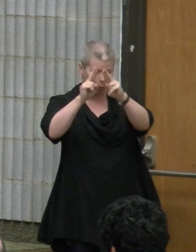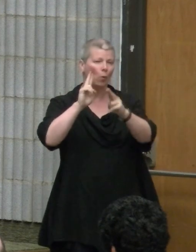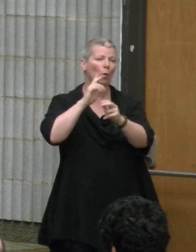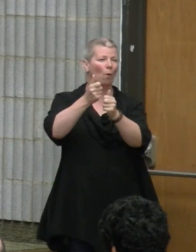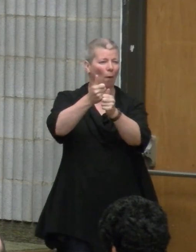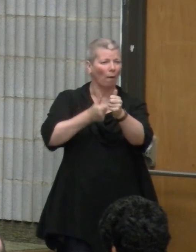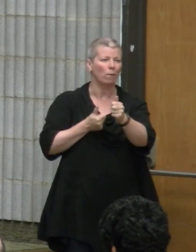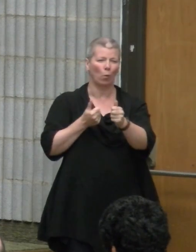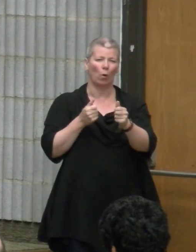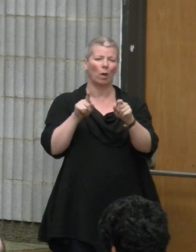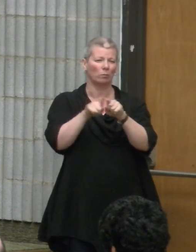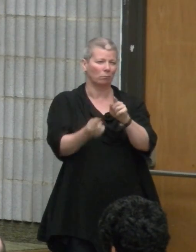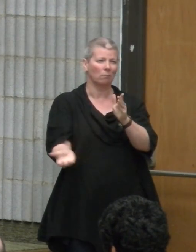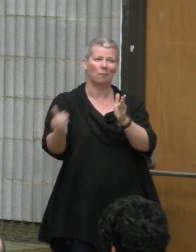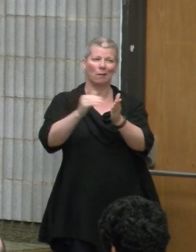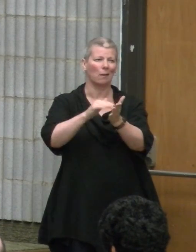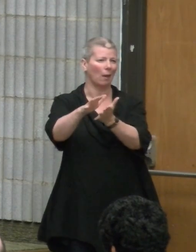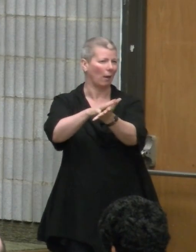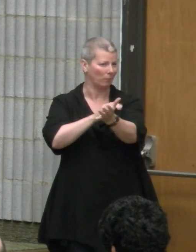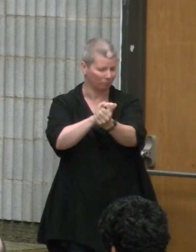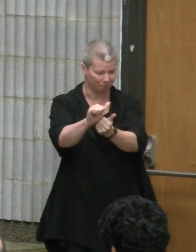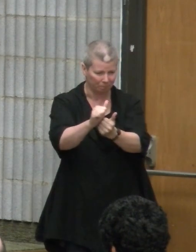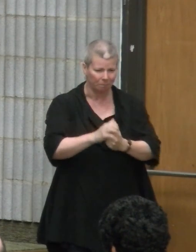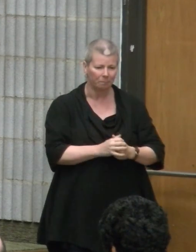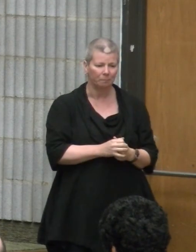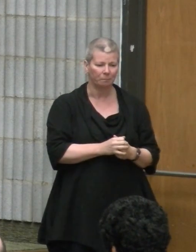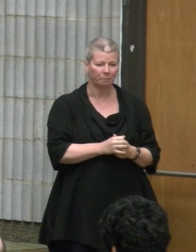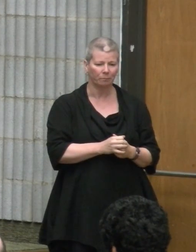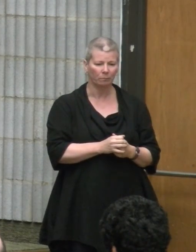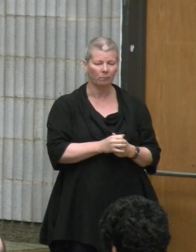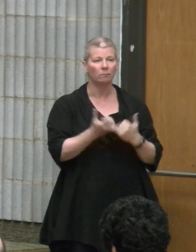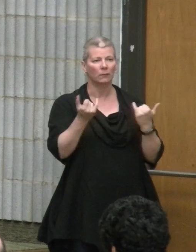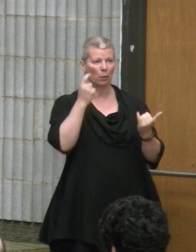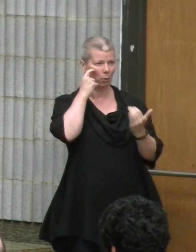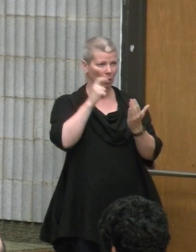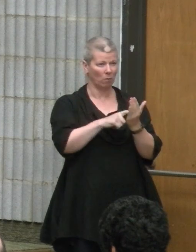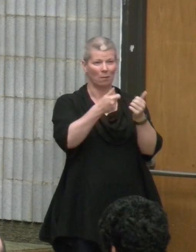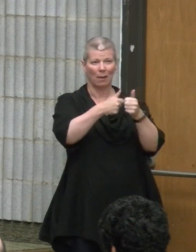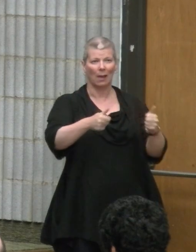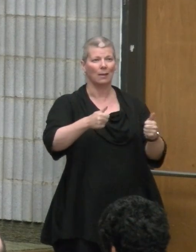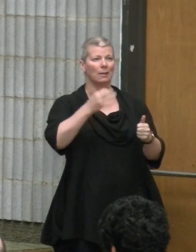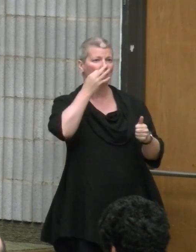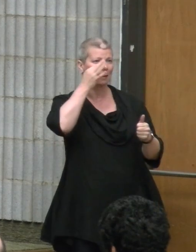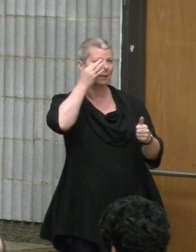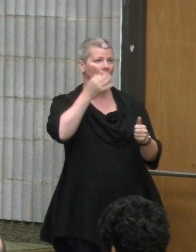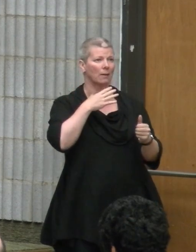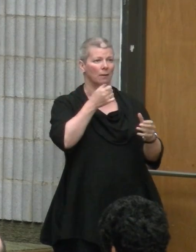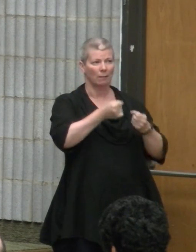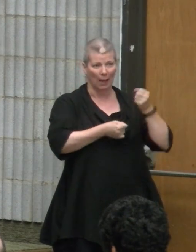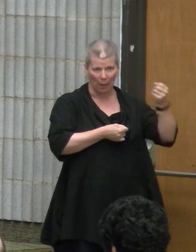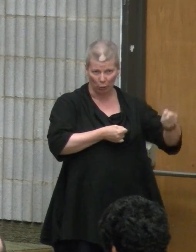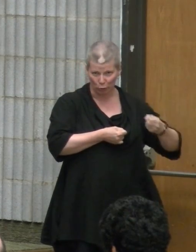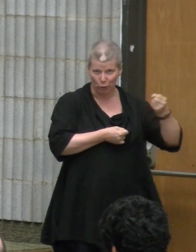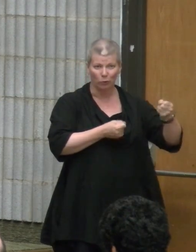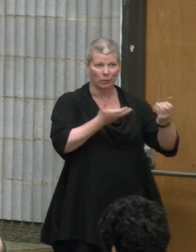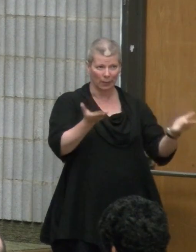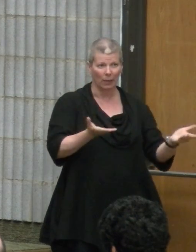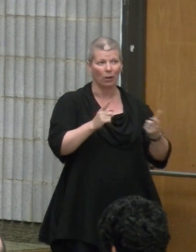elders, both past and present, and to any those who may be here with us today, physically, emotionally, and spiritually. Thank